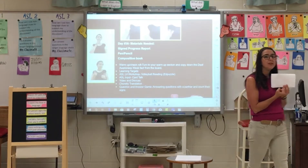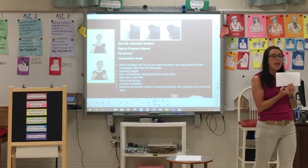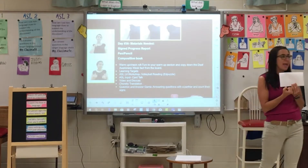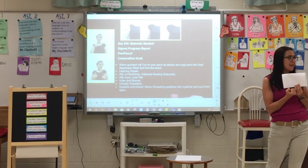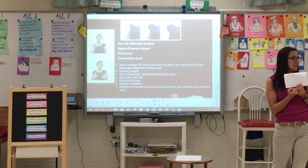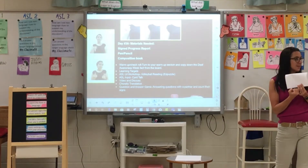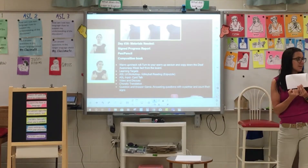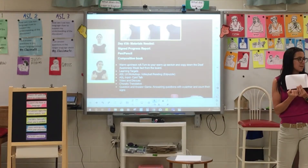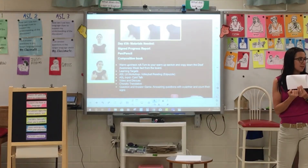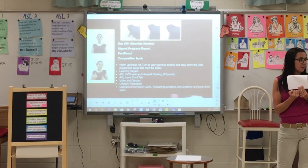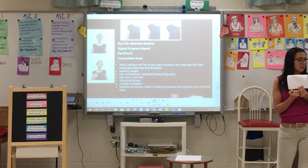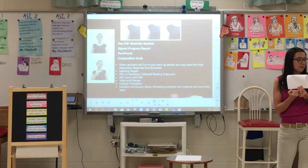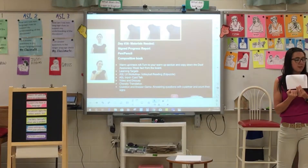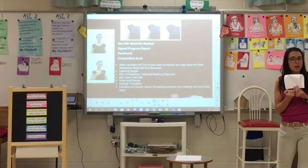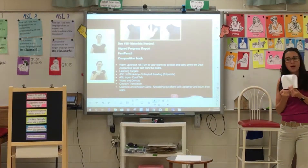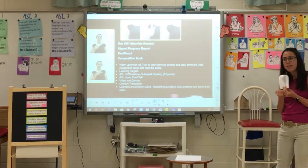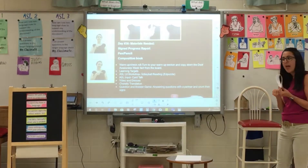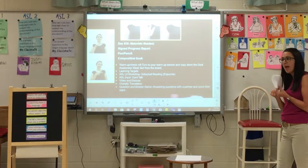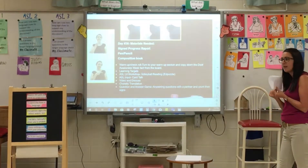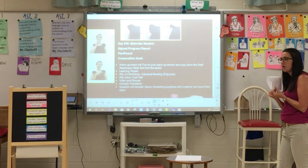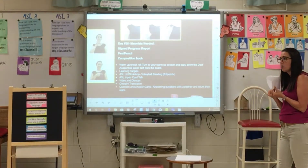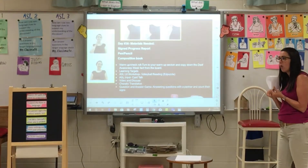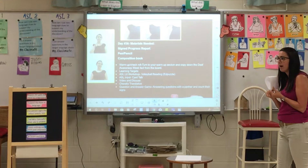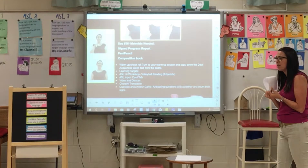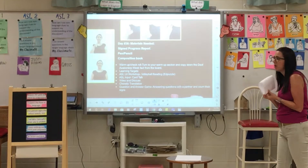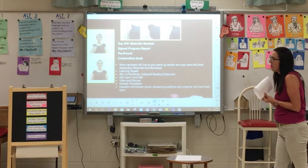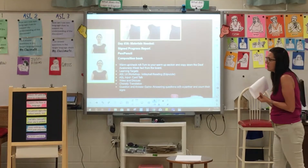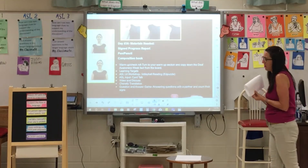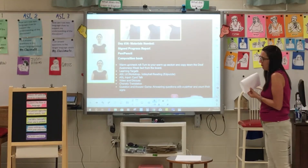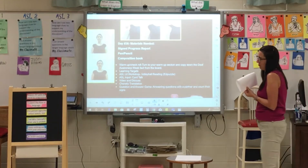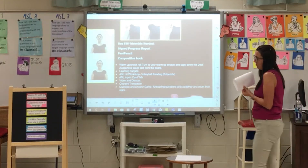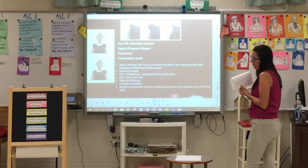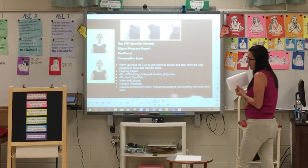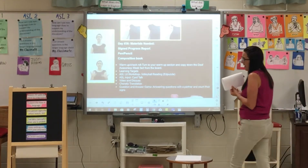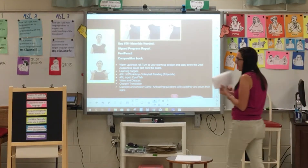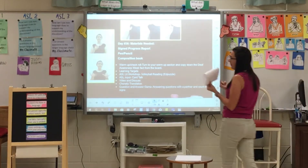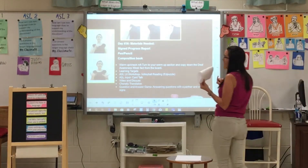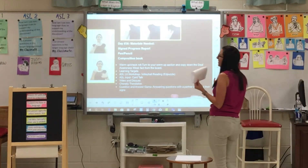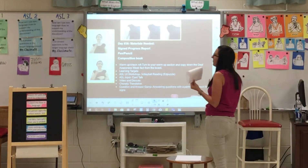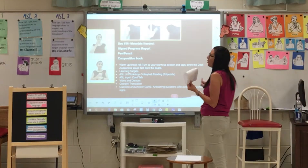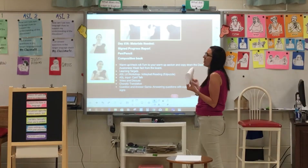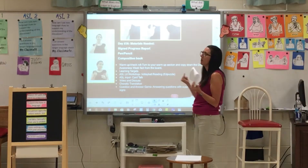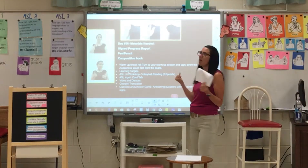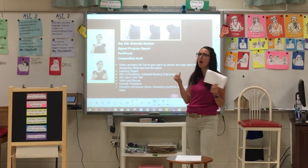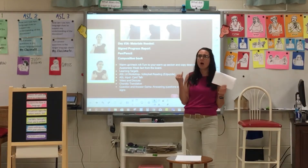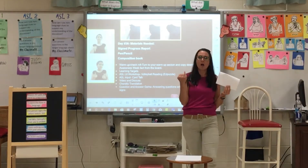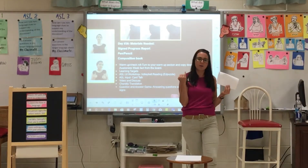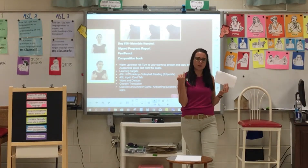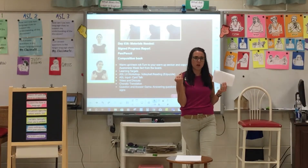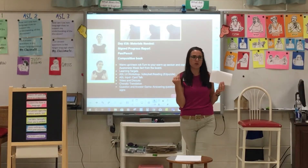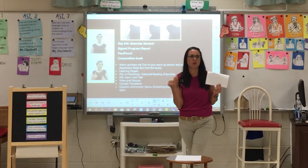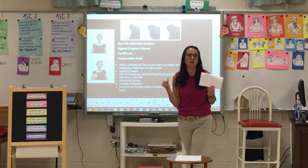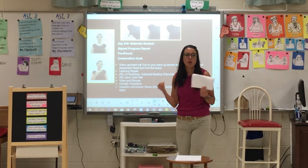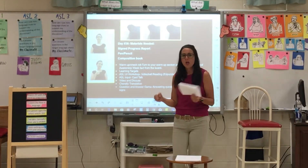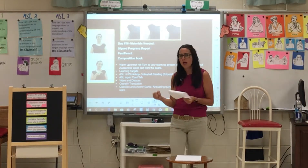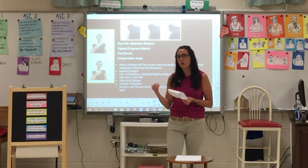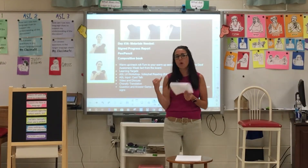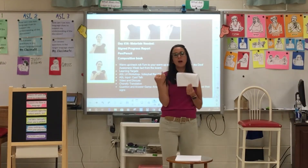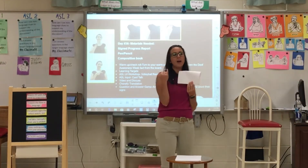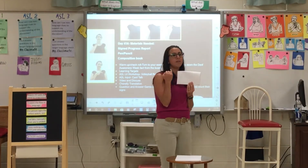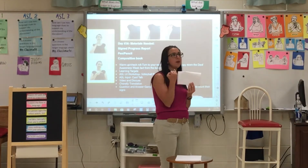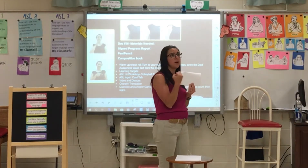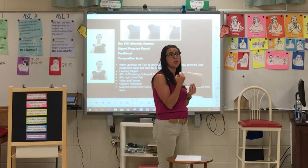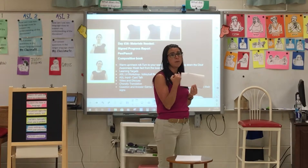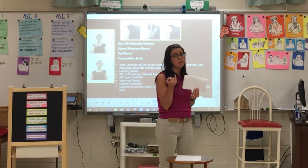a place that you want to go to. Okay, a place that you would love to go to.